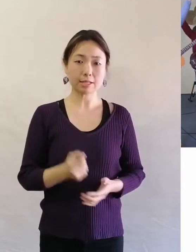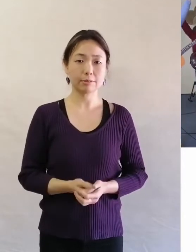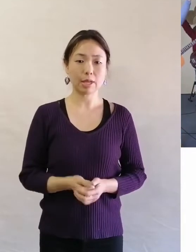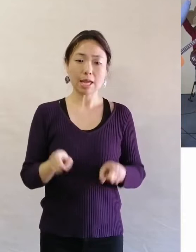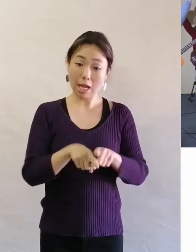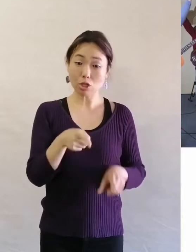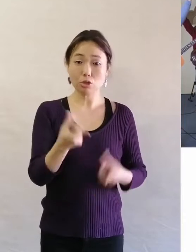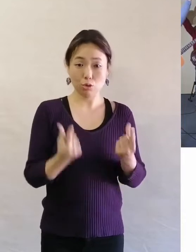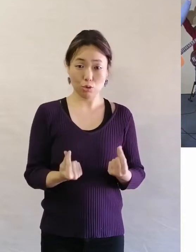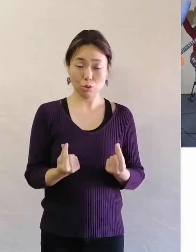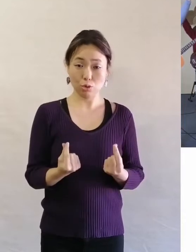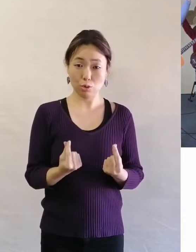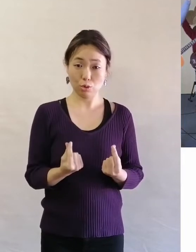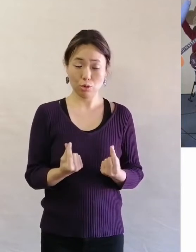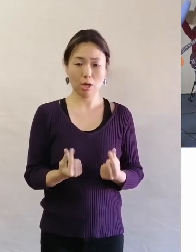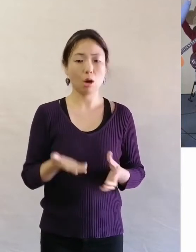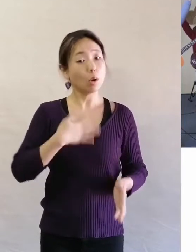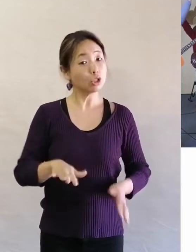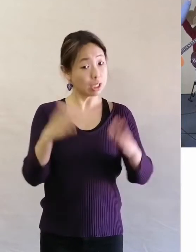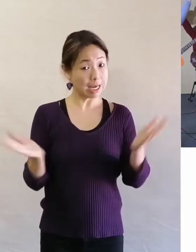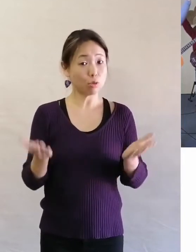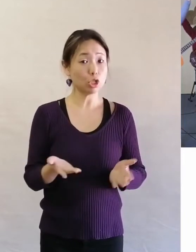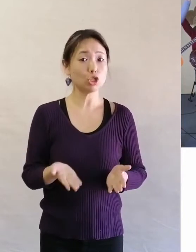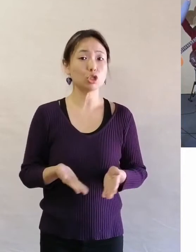And as you do that, I want to encourage you,